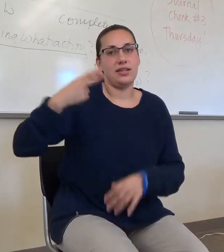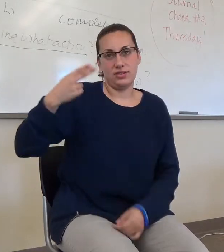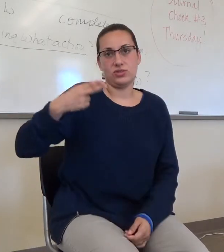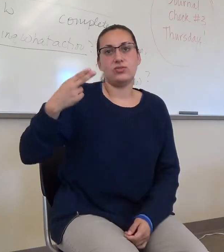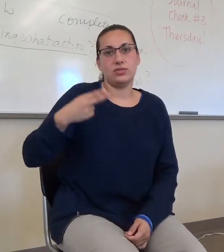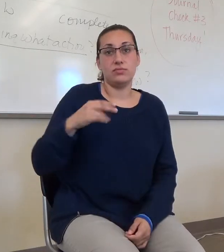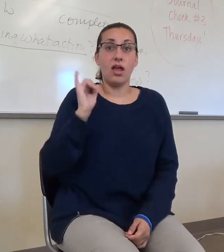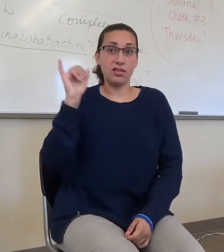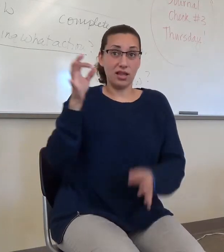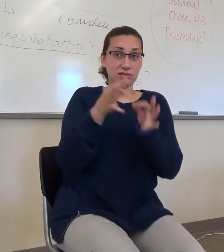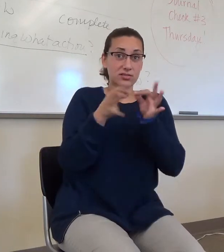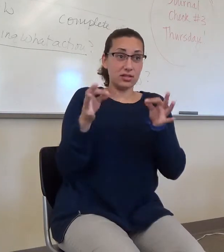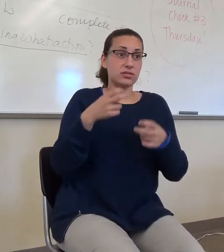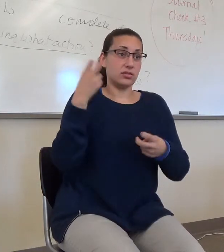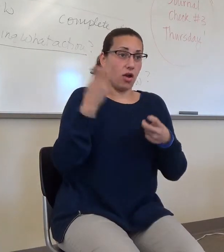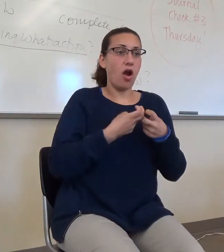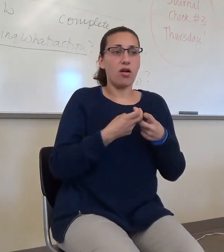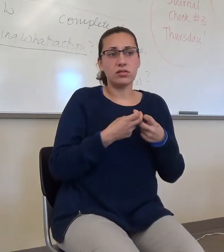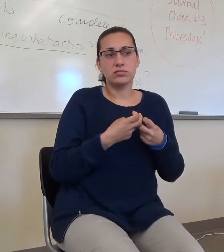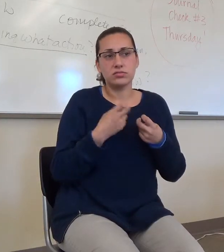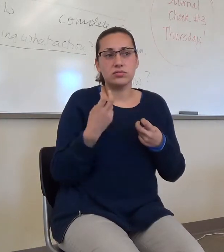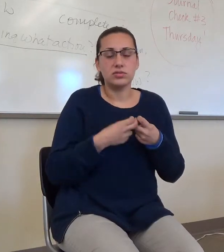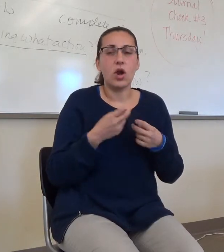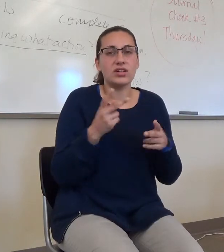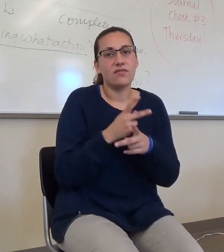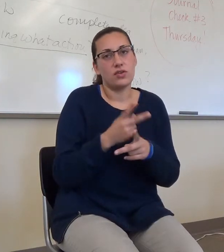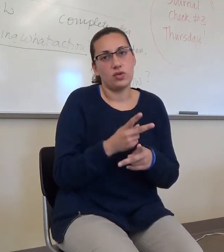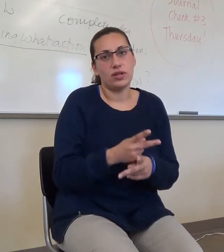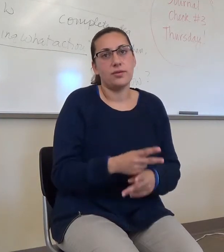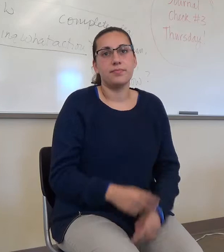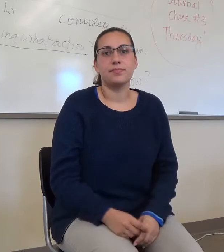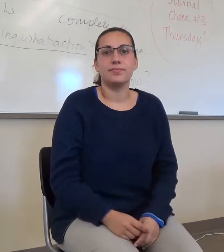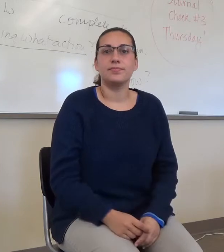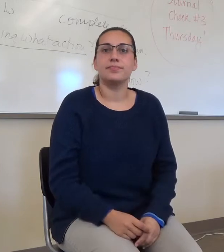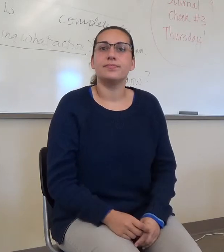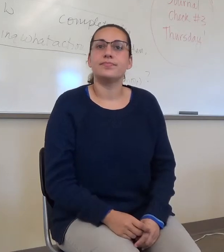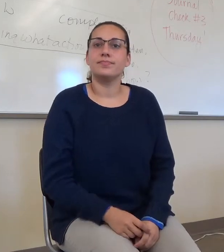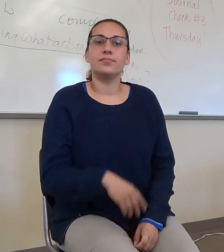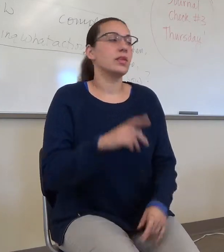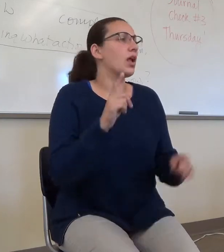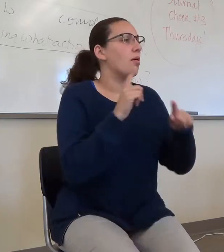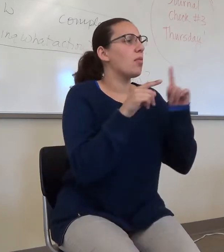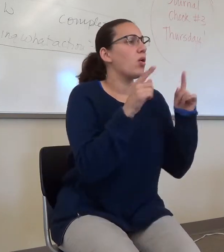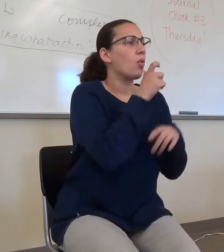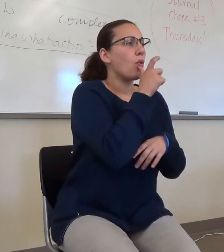to figure out. Think in terms of this. Who's doing the action? What action are they doing?